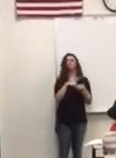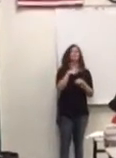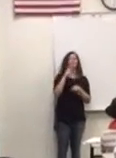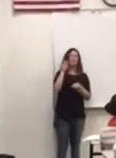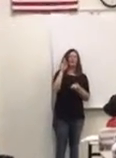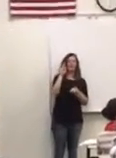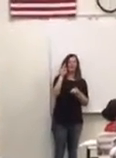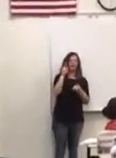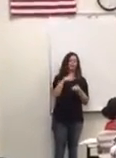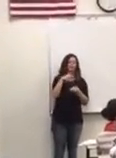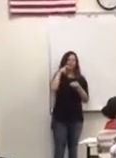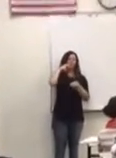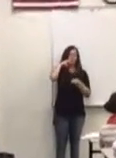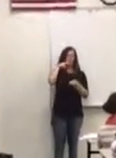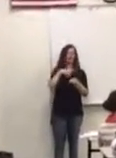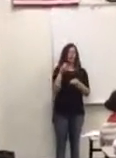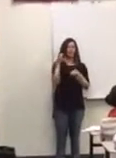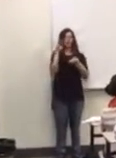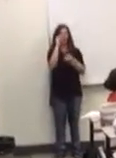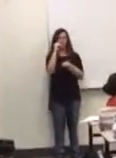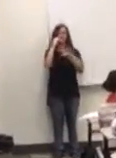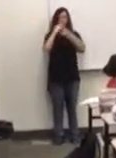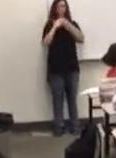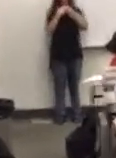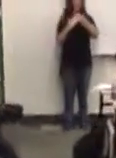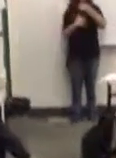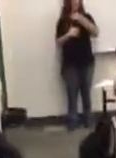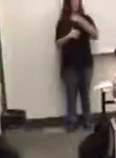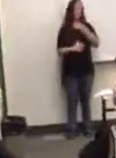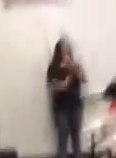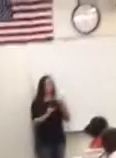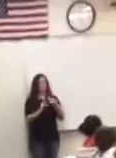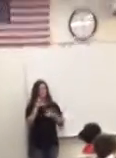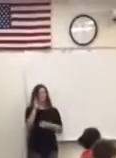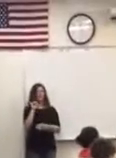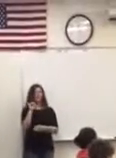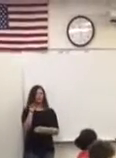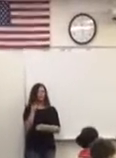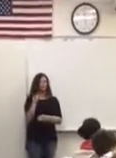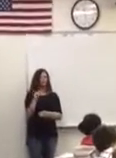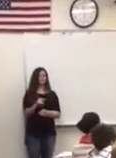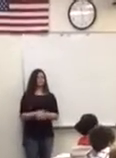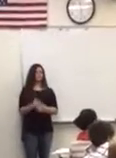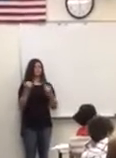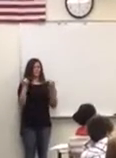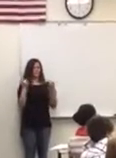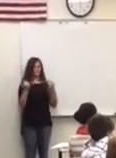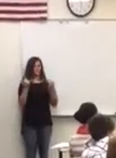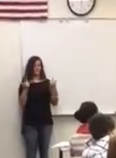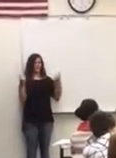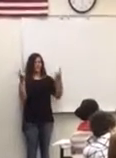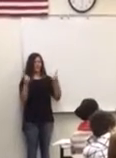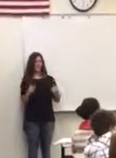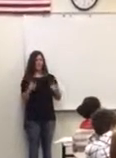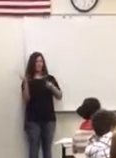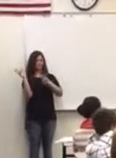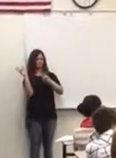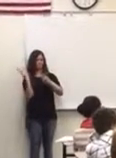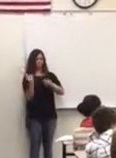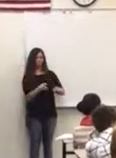off of the O and all of this stuff. So what happened was, when she loaded the PowerPoint presentation up, this computer went,